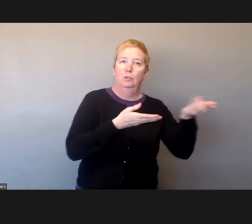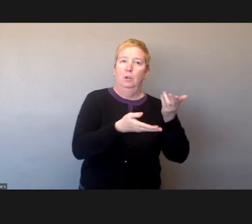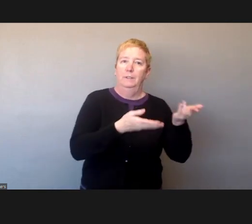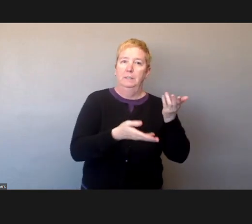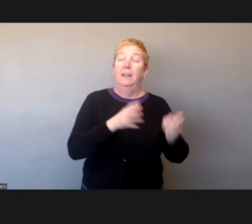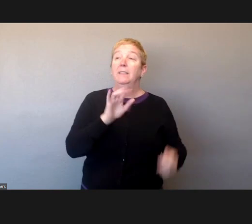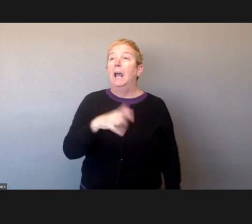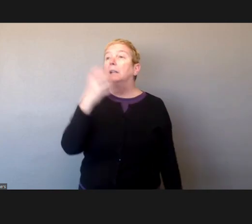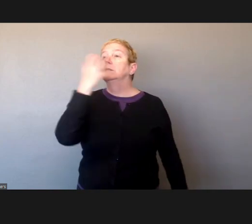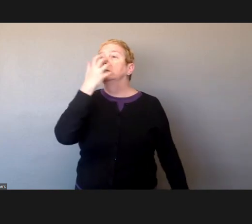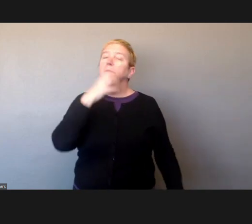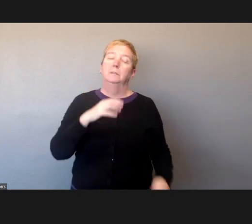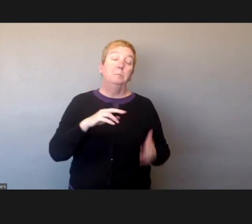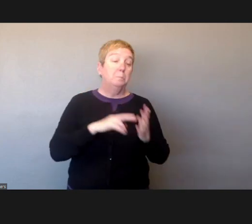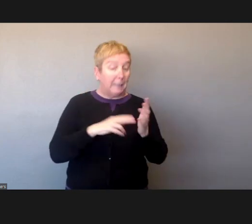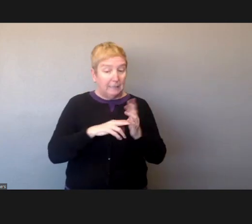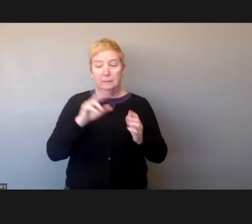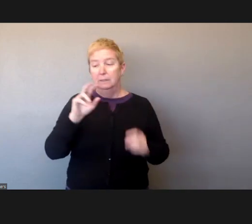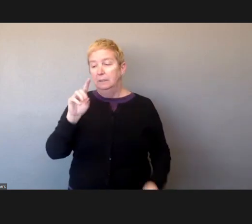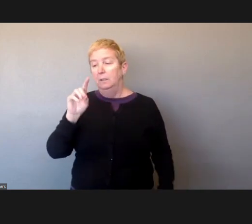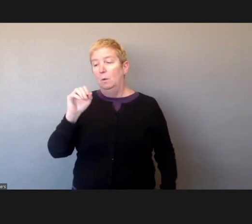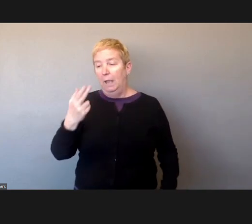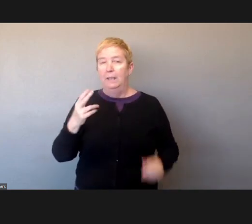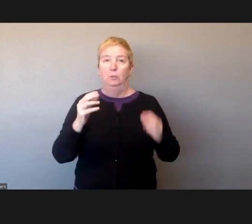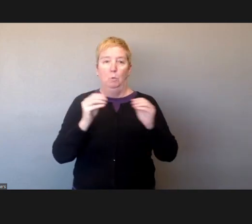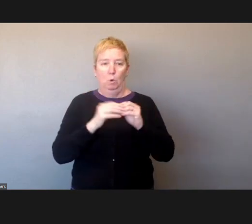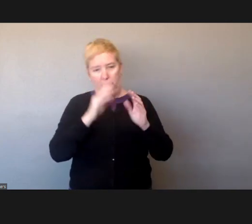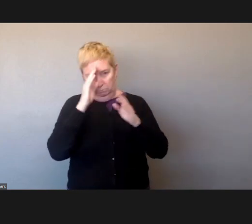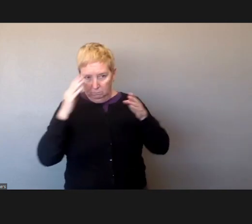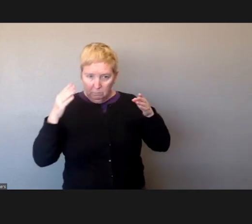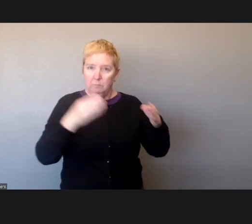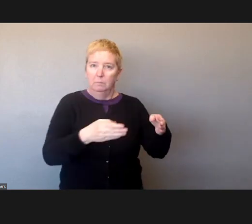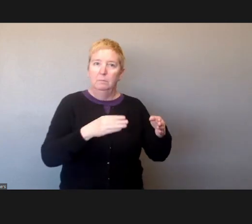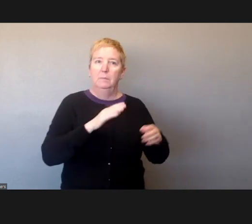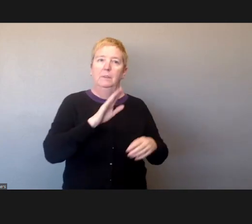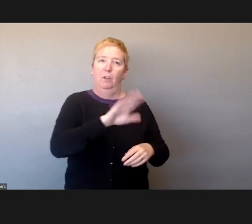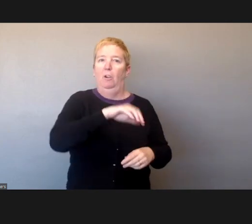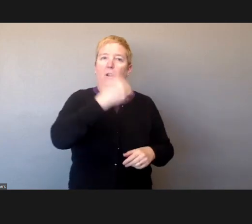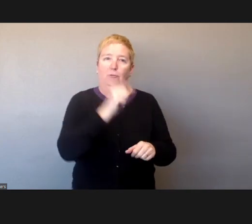renewed time for DOH. There was a House Memorial passed